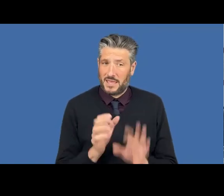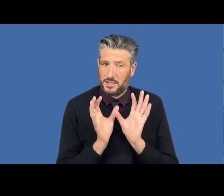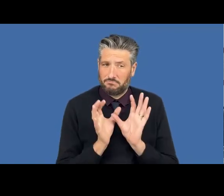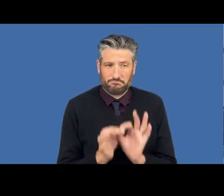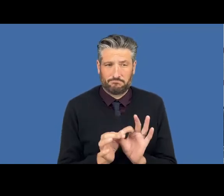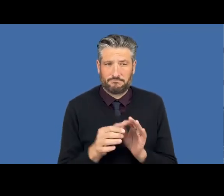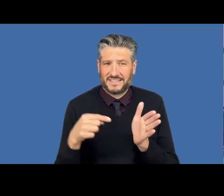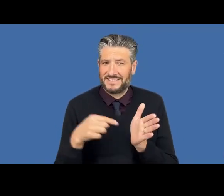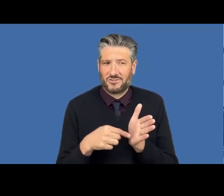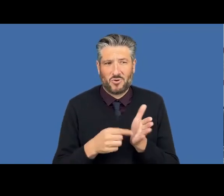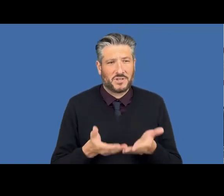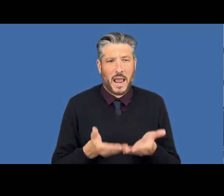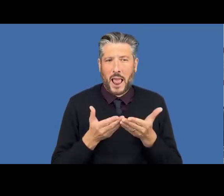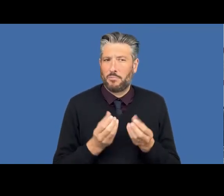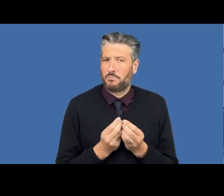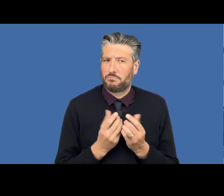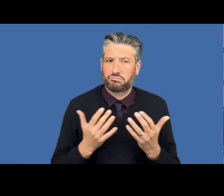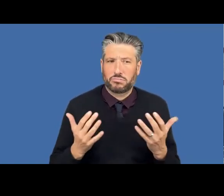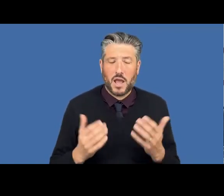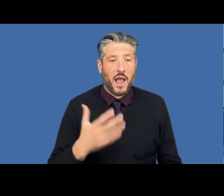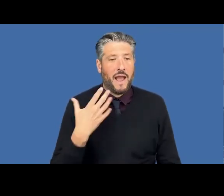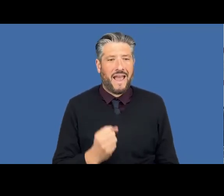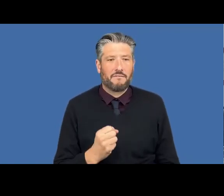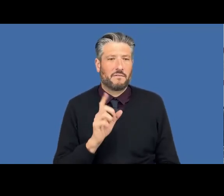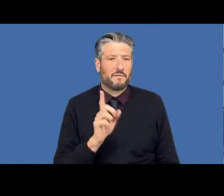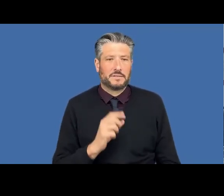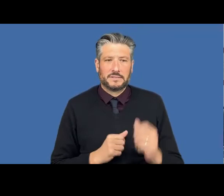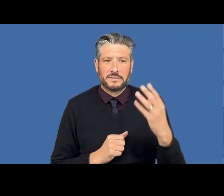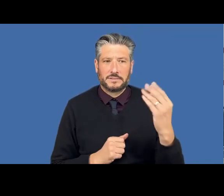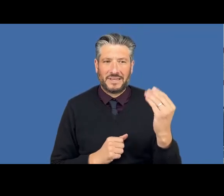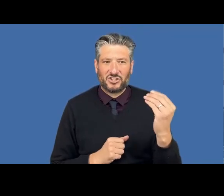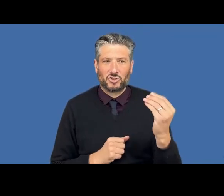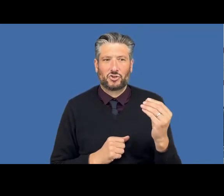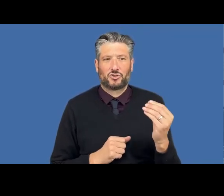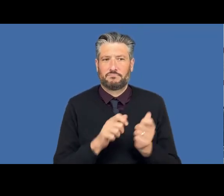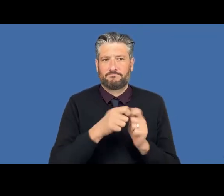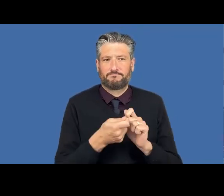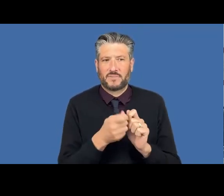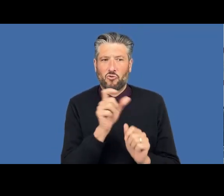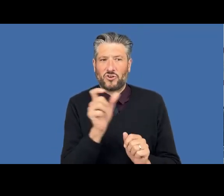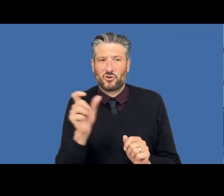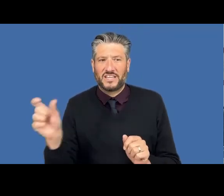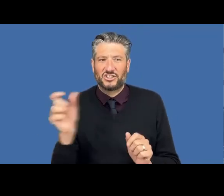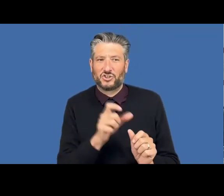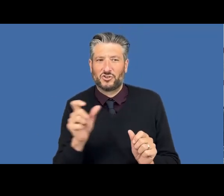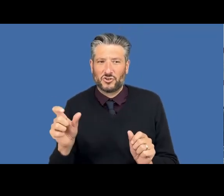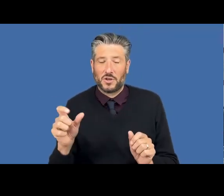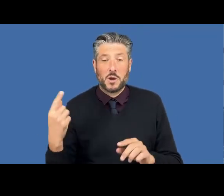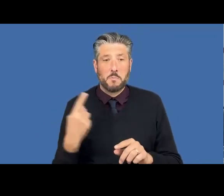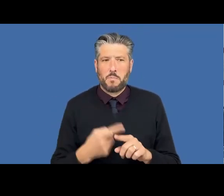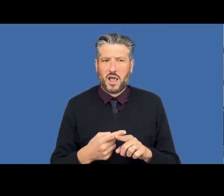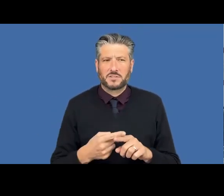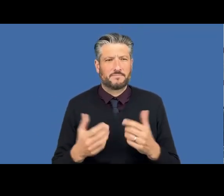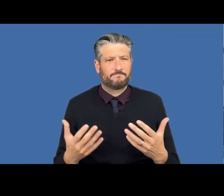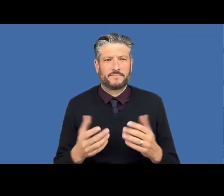use speech recognition. I use mind mapping tools to help me make sense of